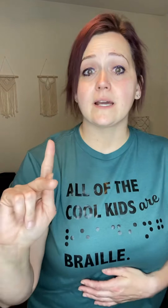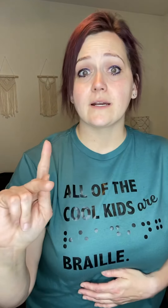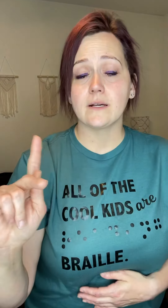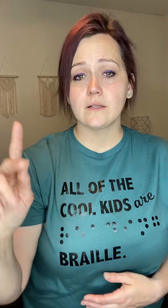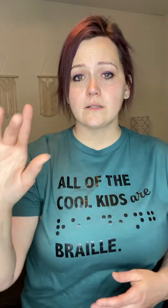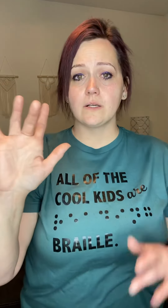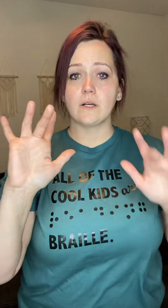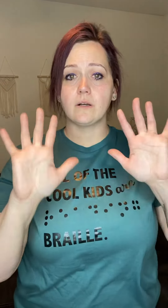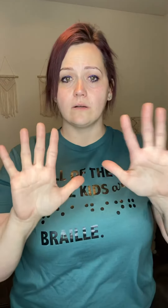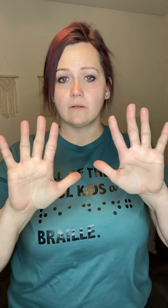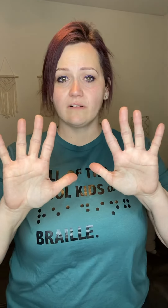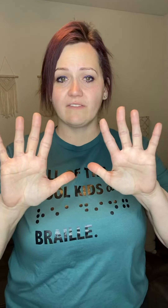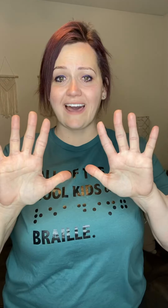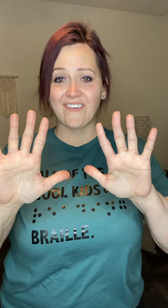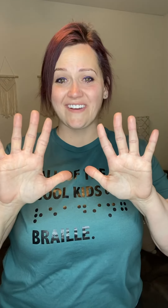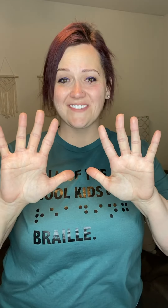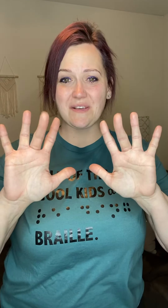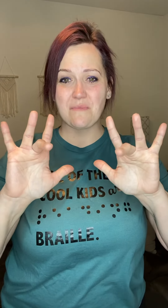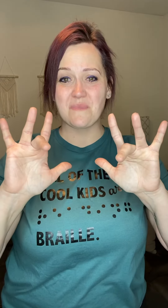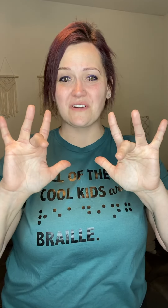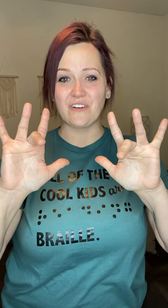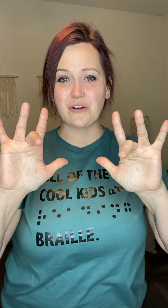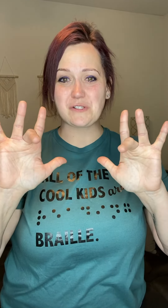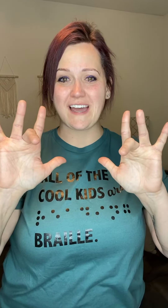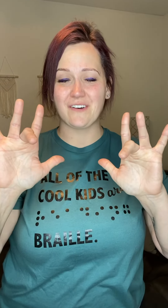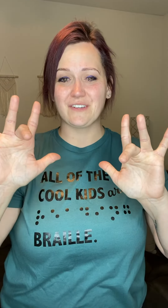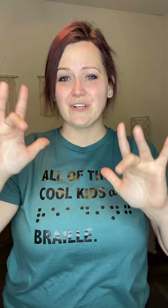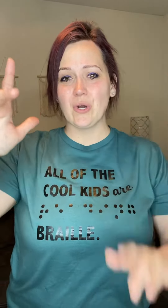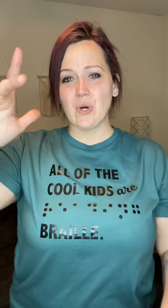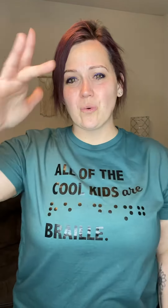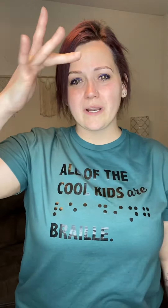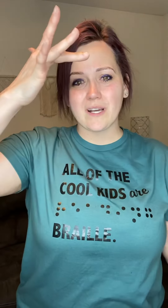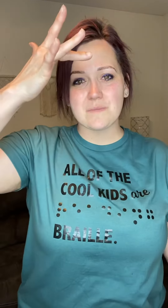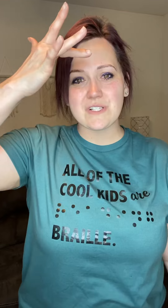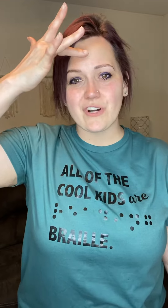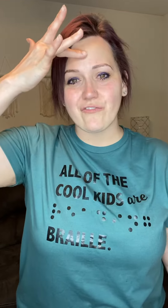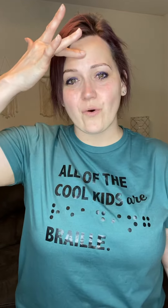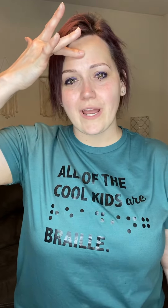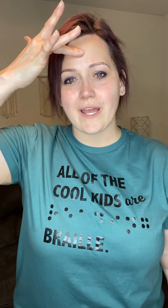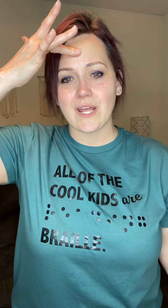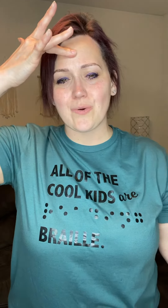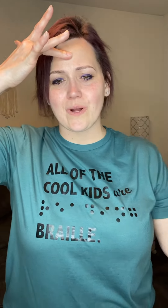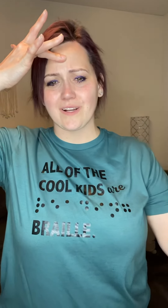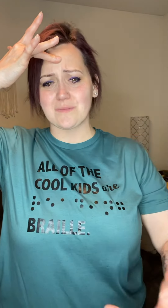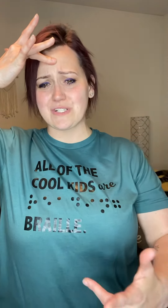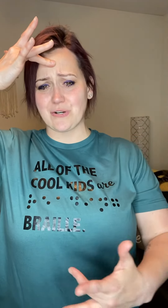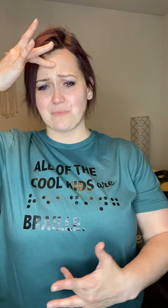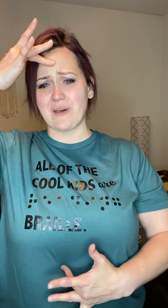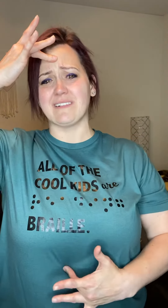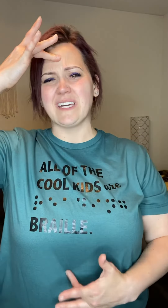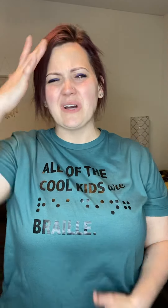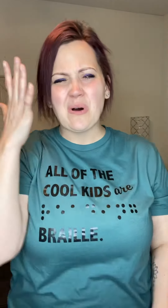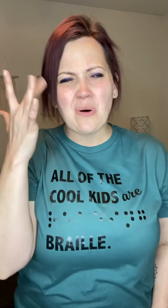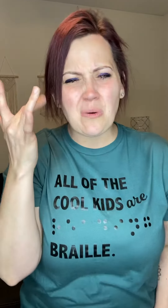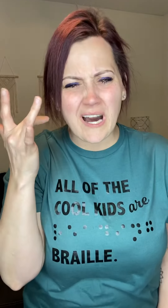Sick. 5 hands, middle fingers down. 1 comes to your forehead and 1 comes to your belly.